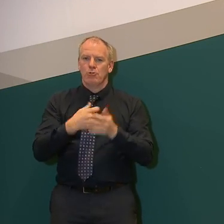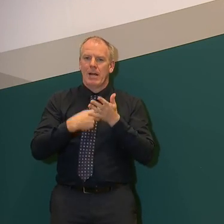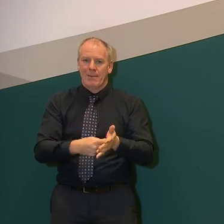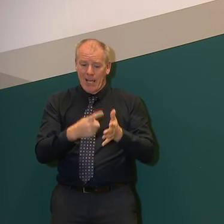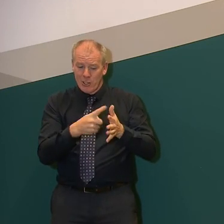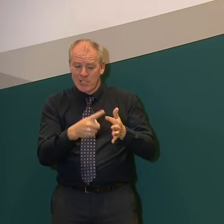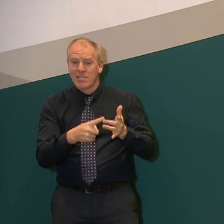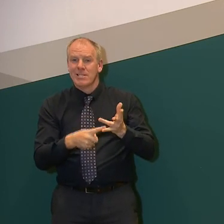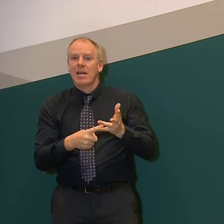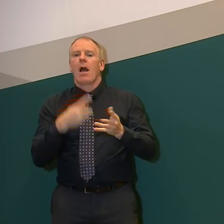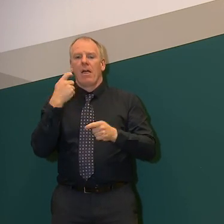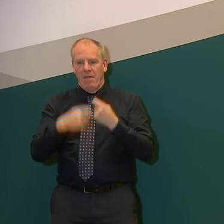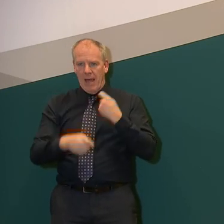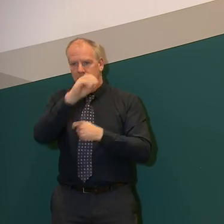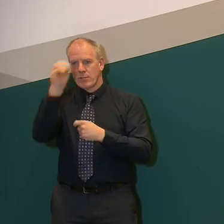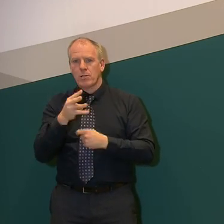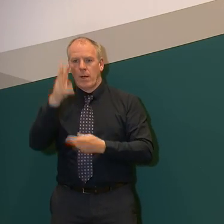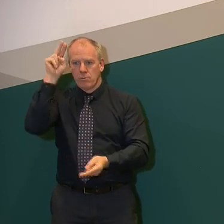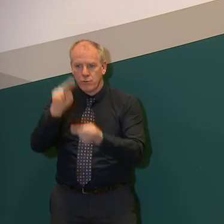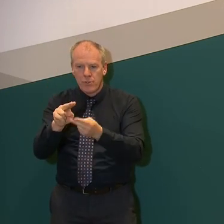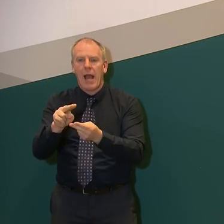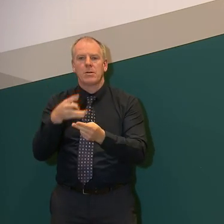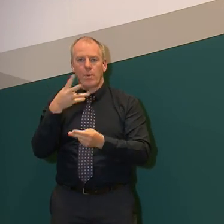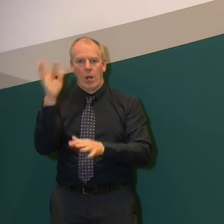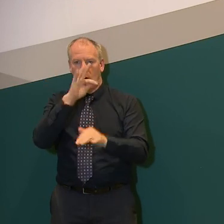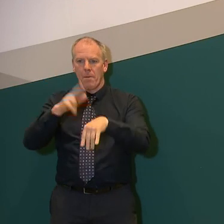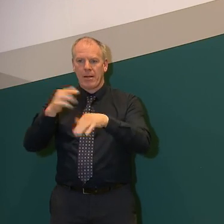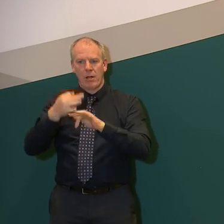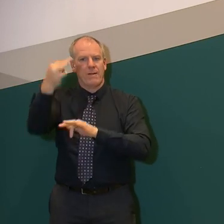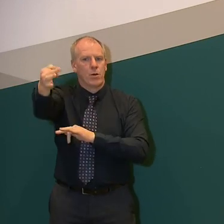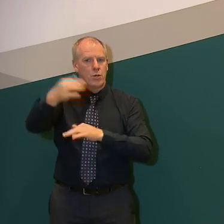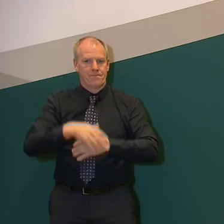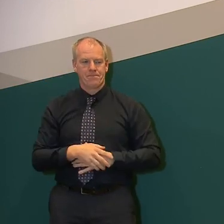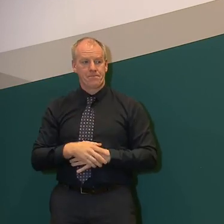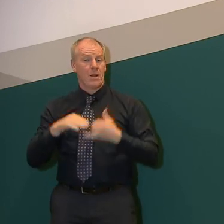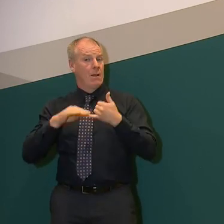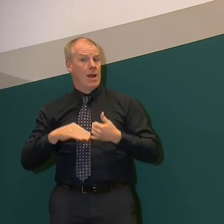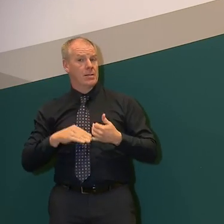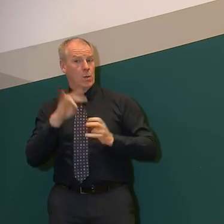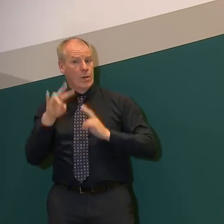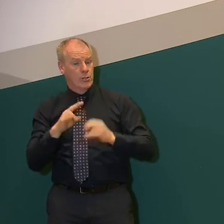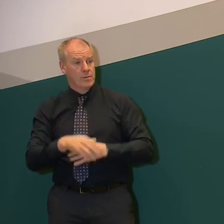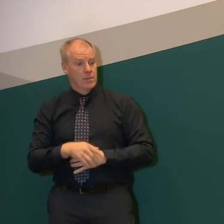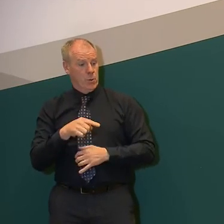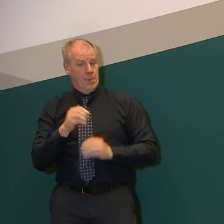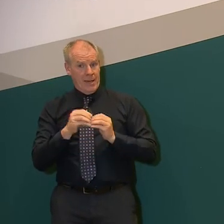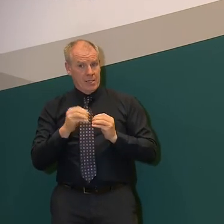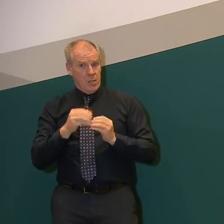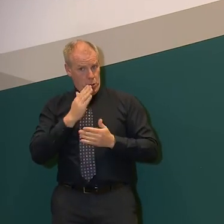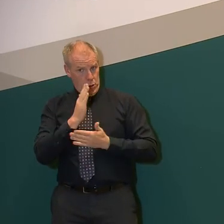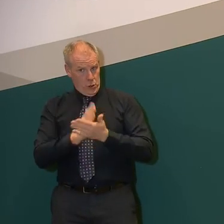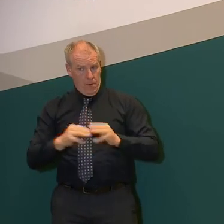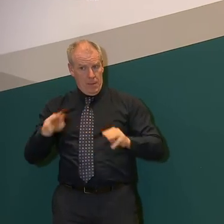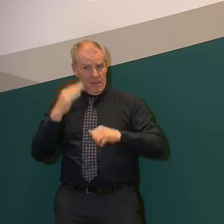favourable scenarios out into the future. Lastly, Tony, you mentioned there that you were aware that some people